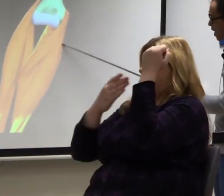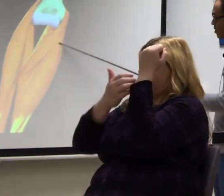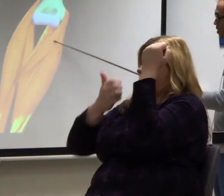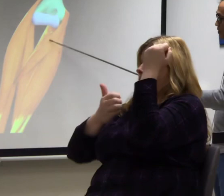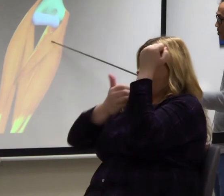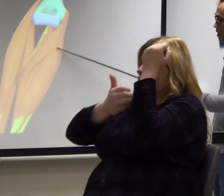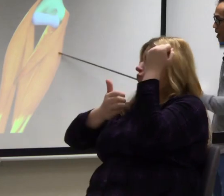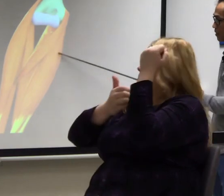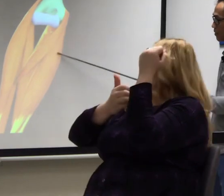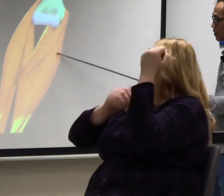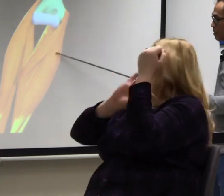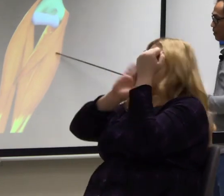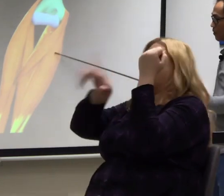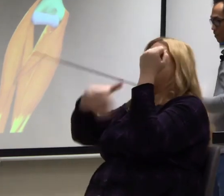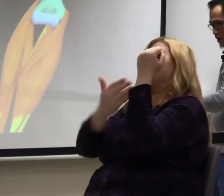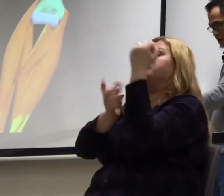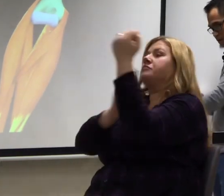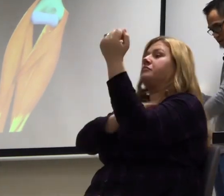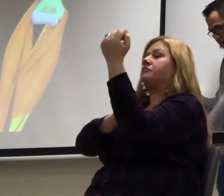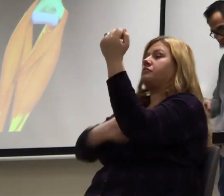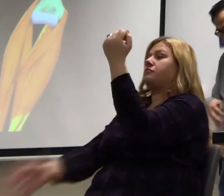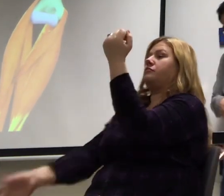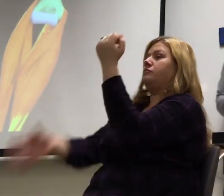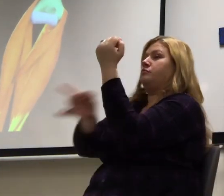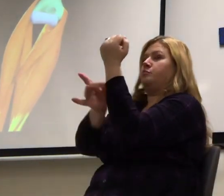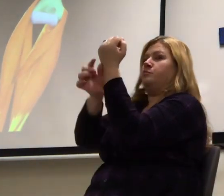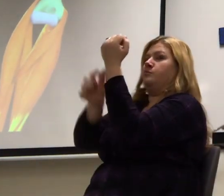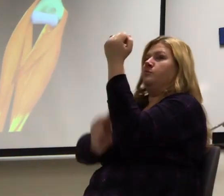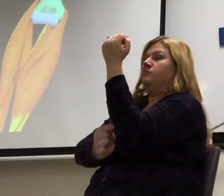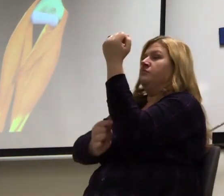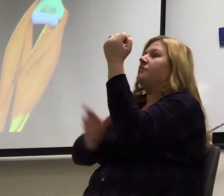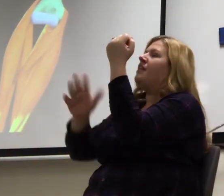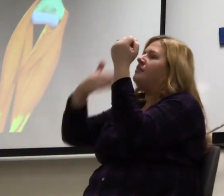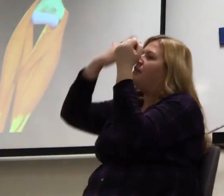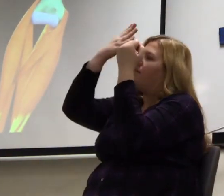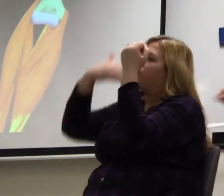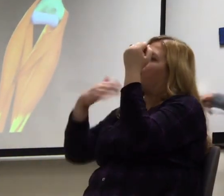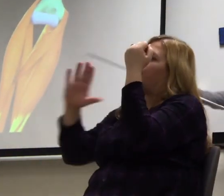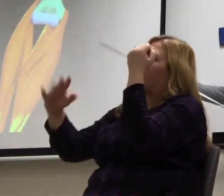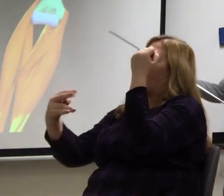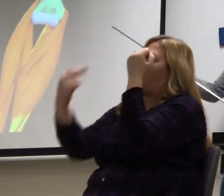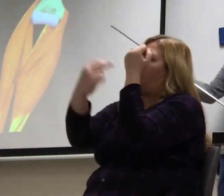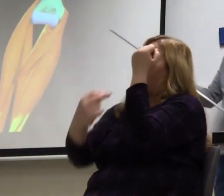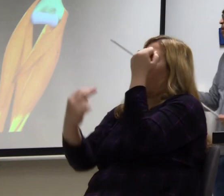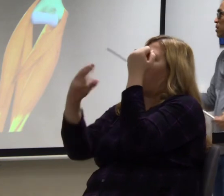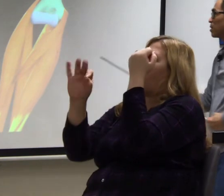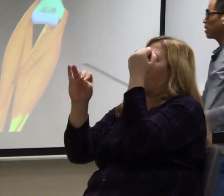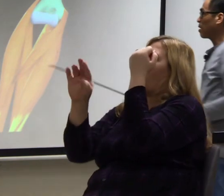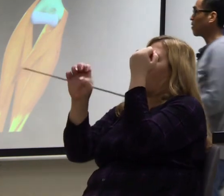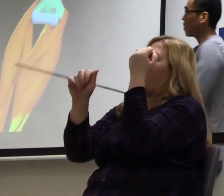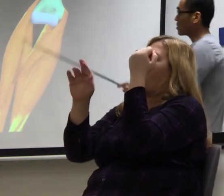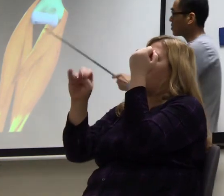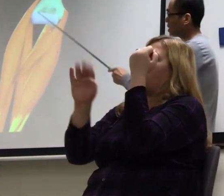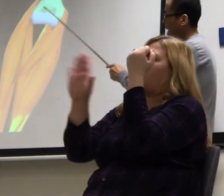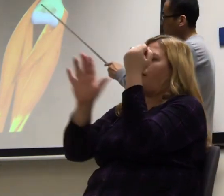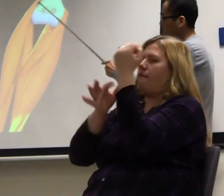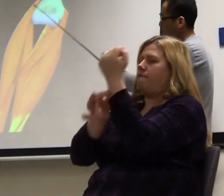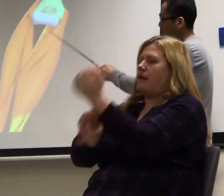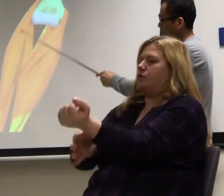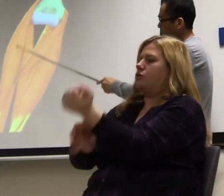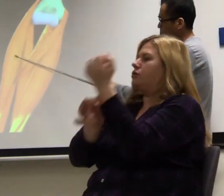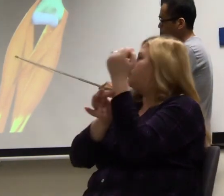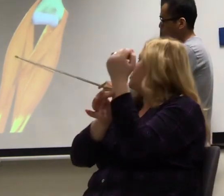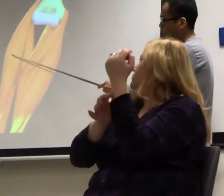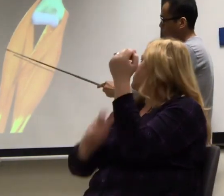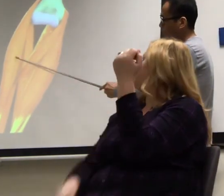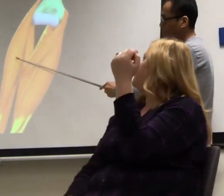muscles attaching on this side, they're on the front of your forearm, they're flexors. And all the muscles attaching on